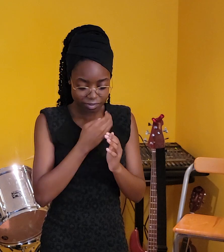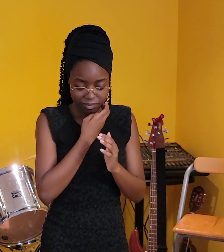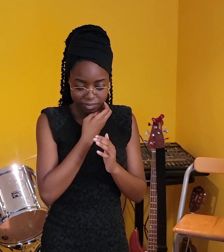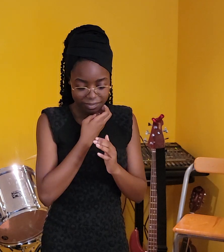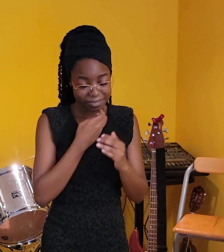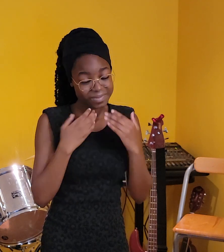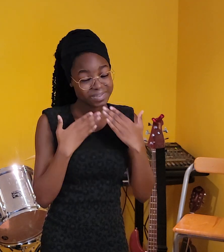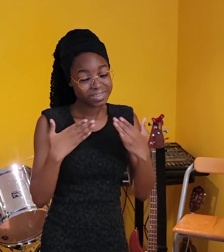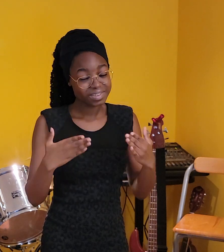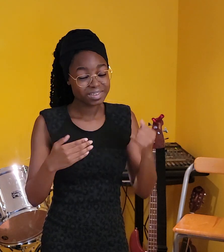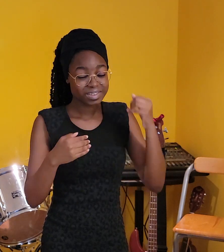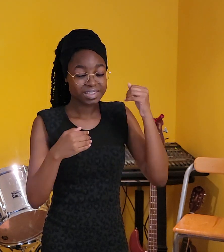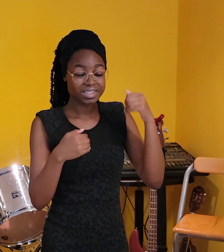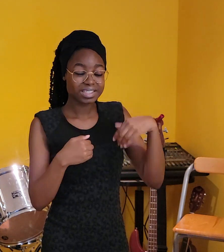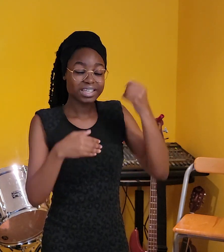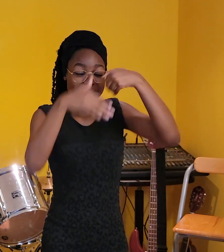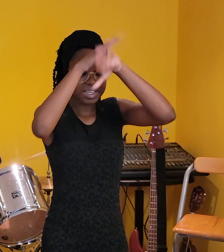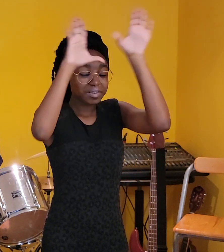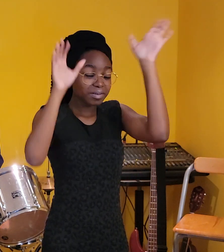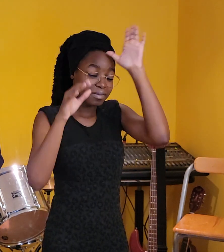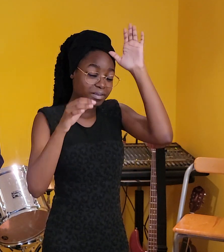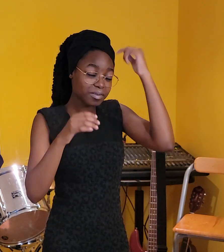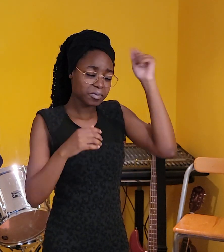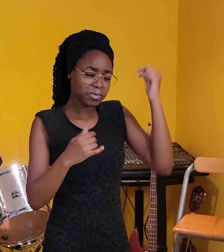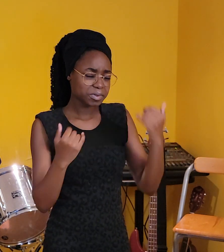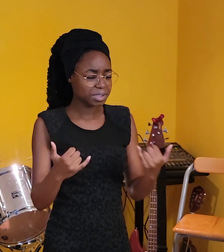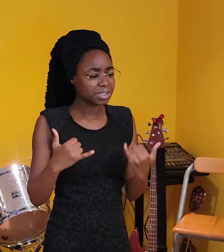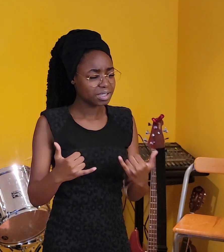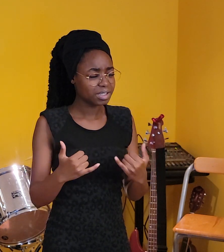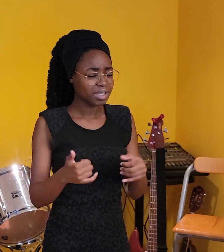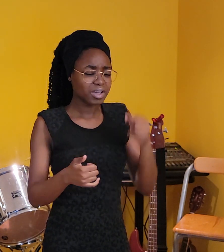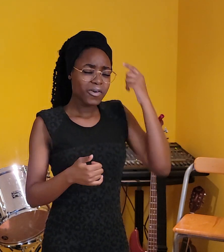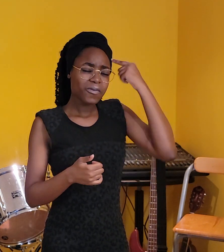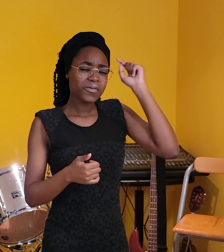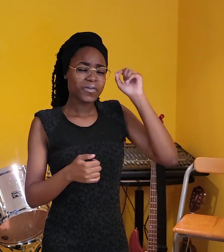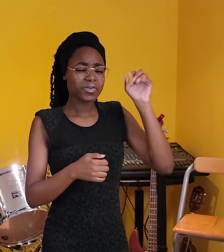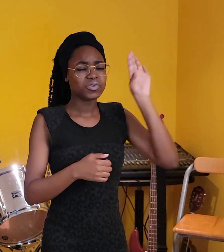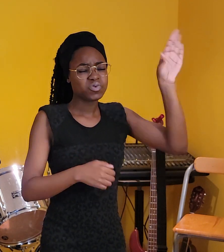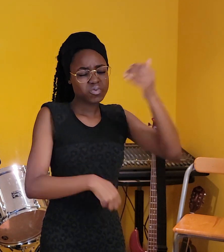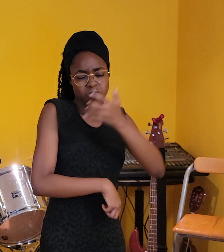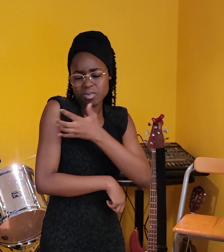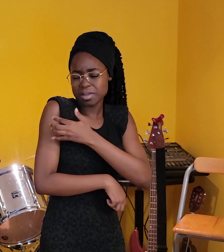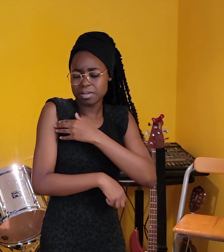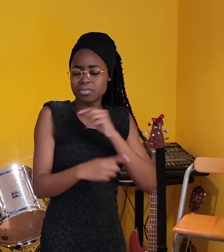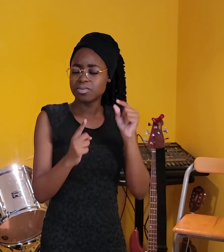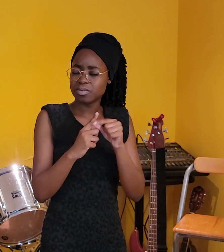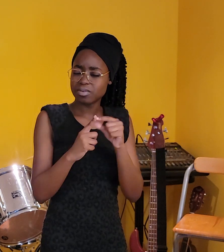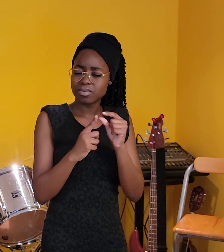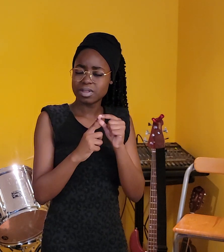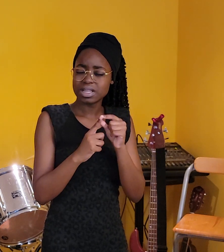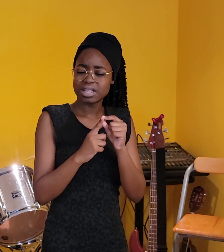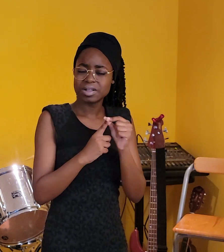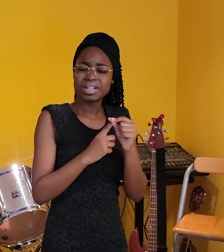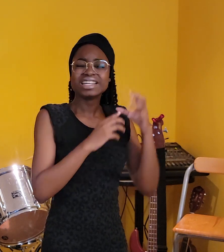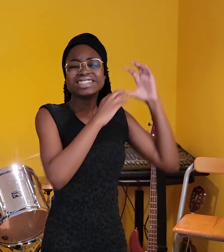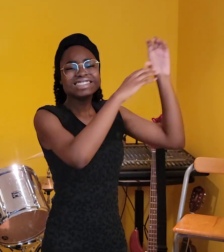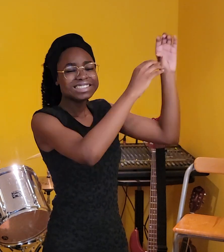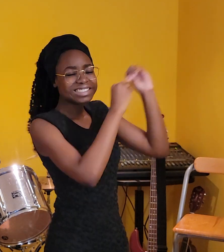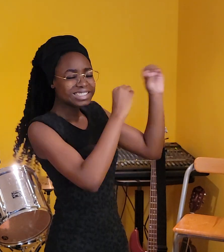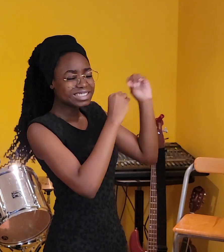We thank you, Heavenly Father, for today. Thank you for the power of your word. Thank you for teaching us how to